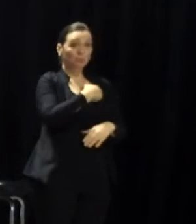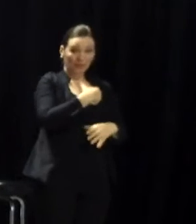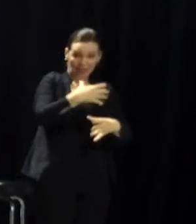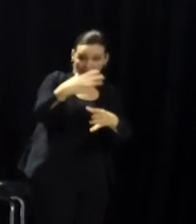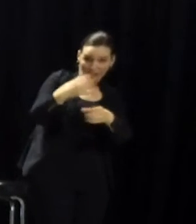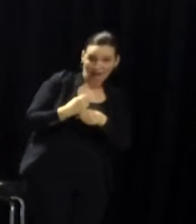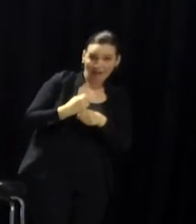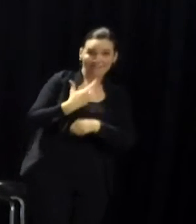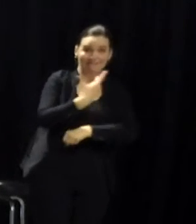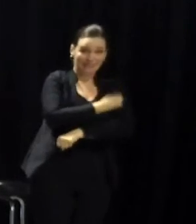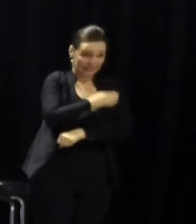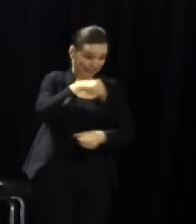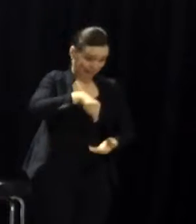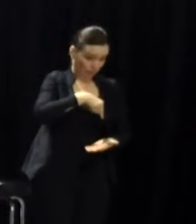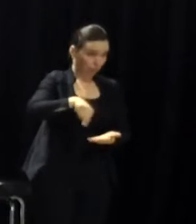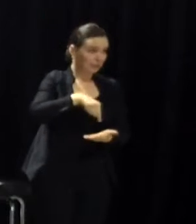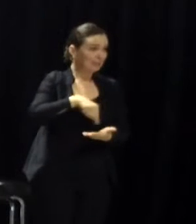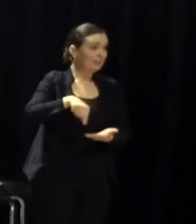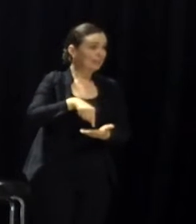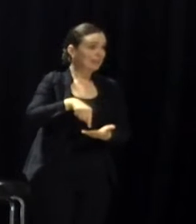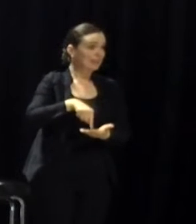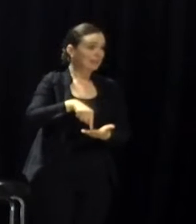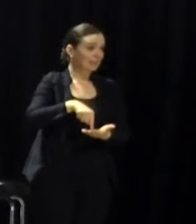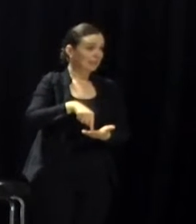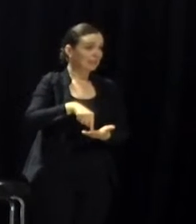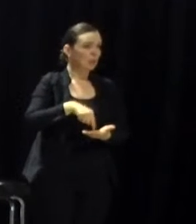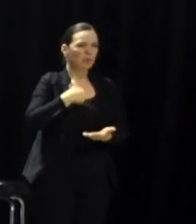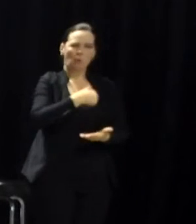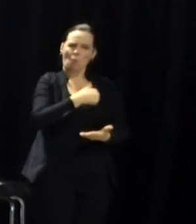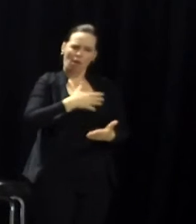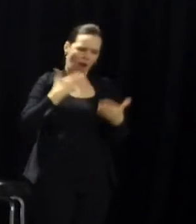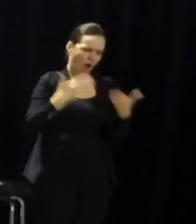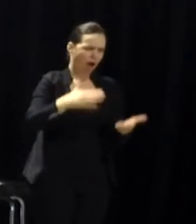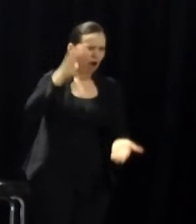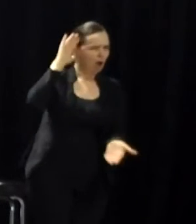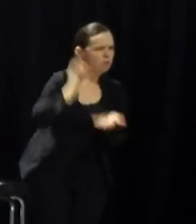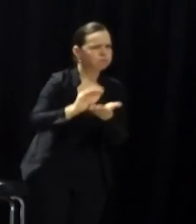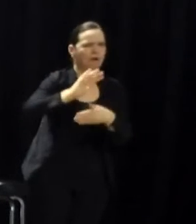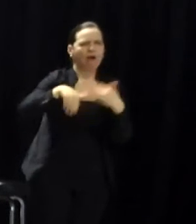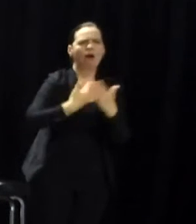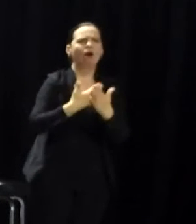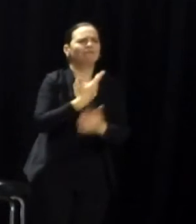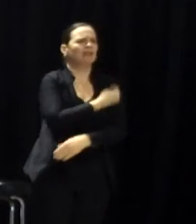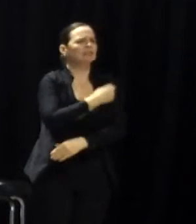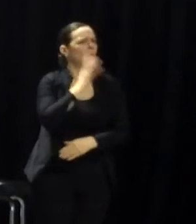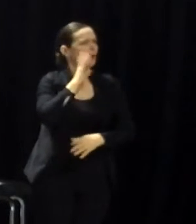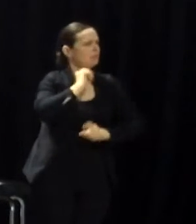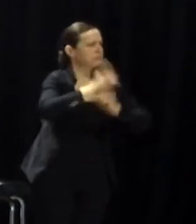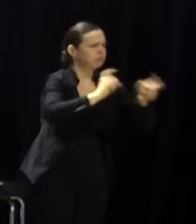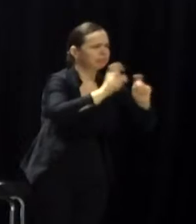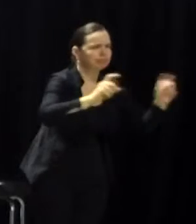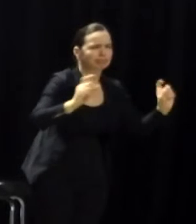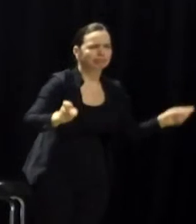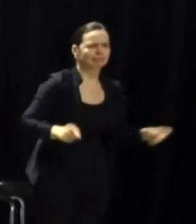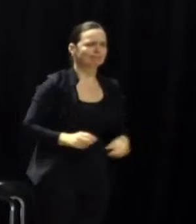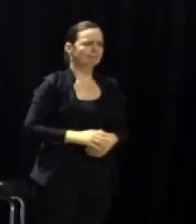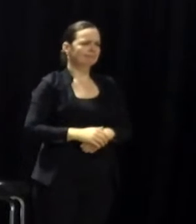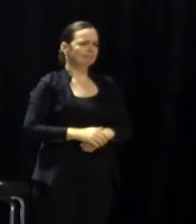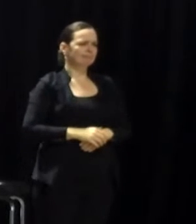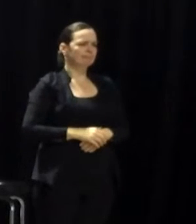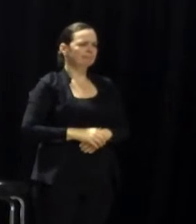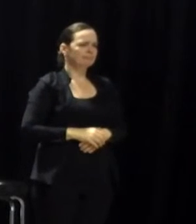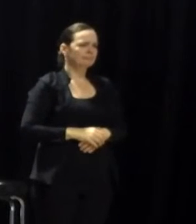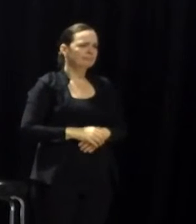And as long as we have vaccine, we'll continue to administer the vaccine. So in theory, you're going to do hopefully 5,000